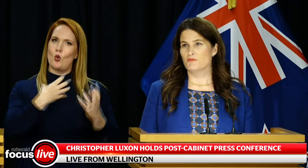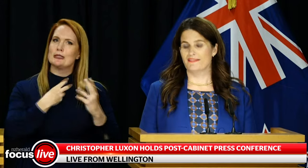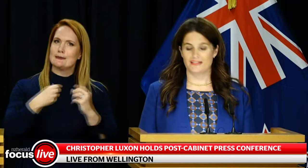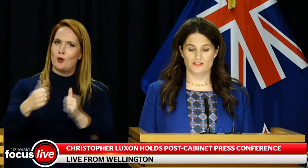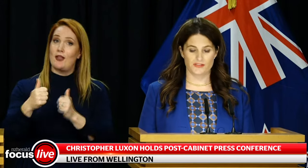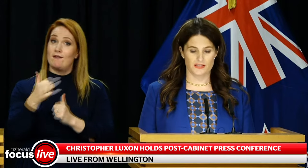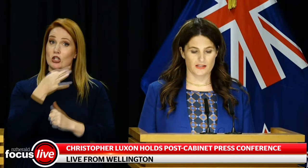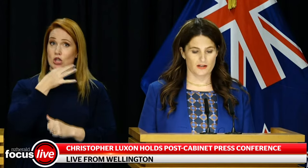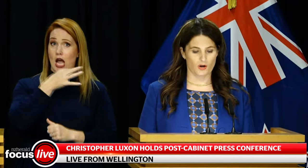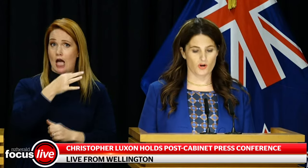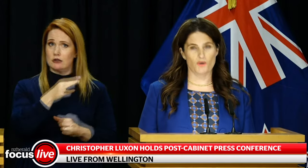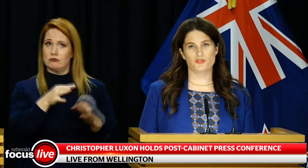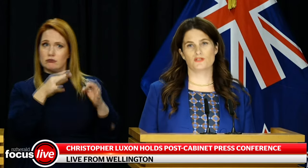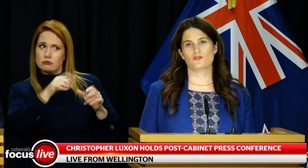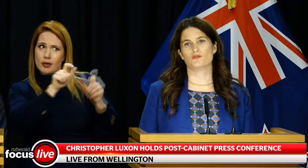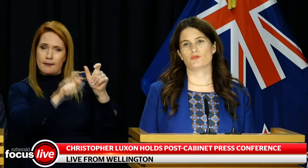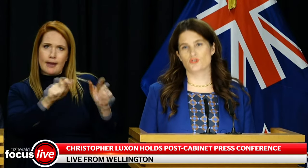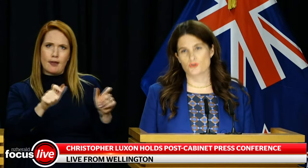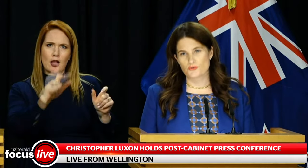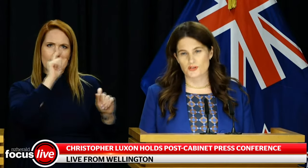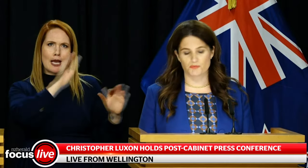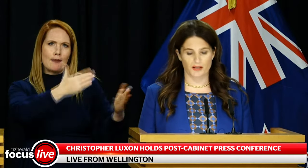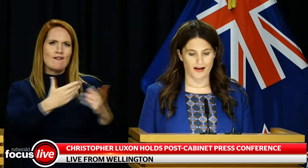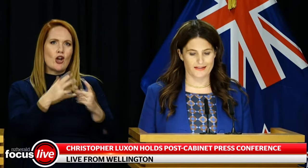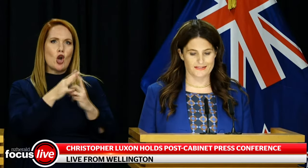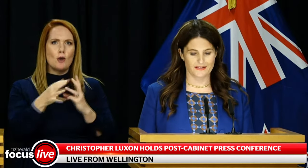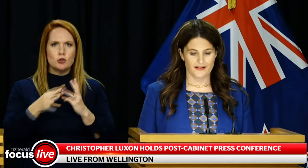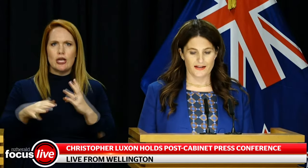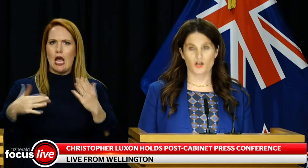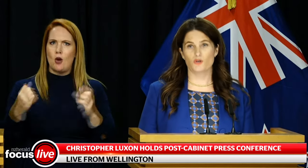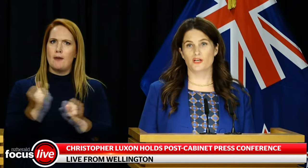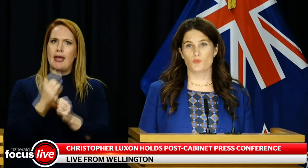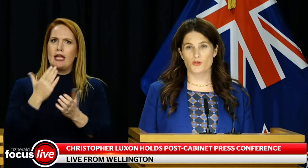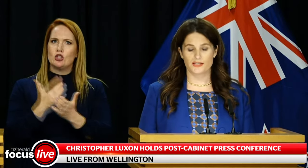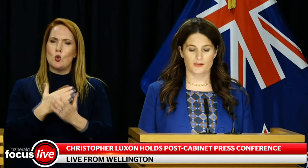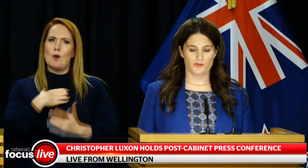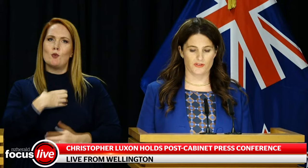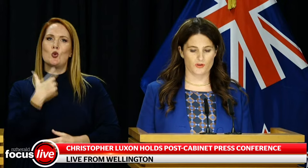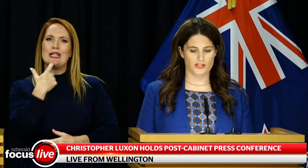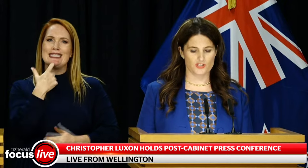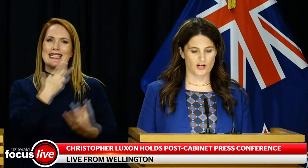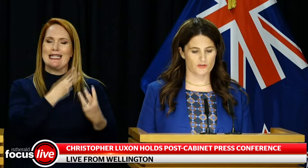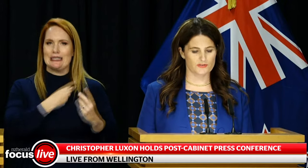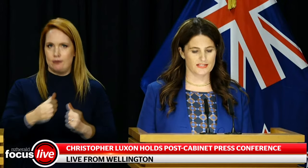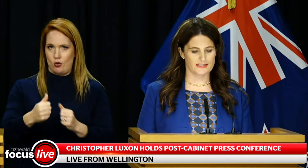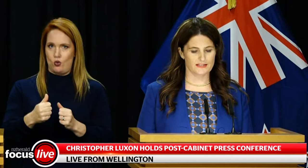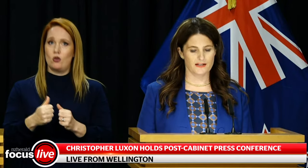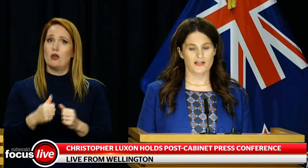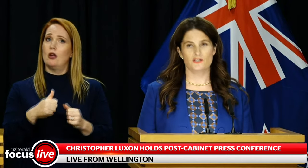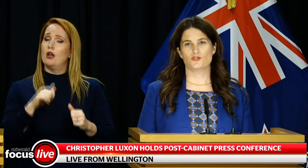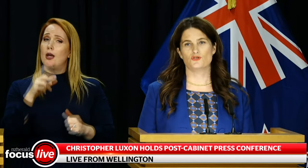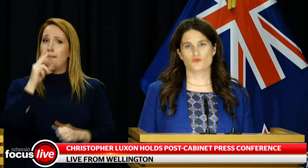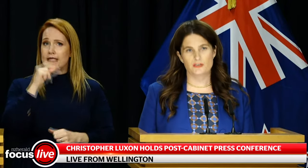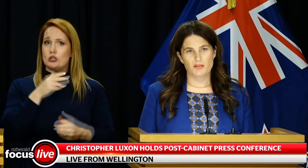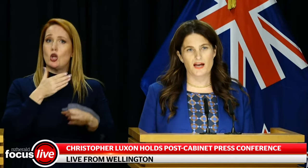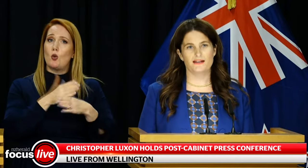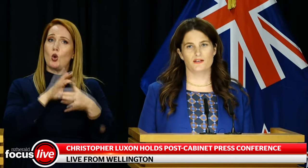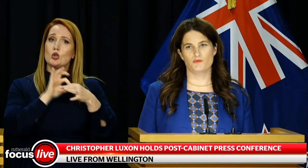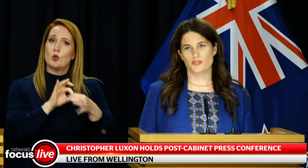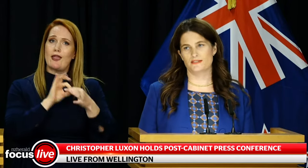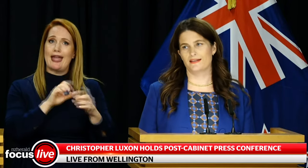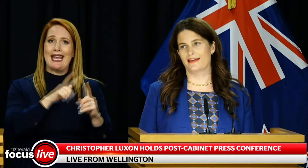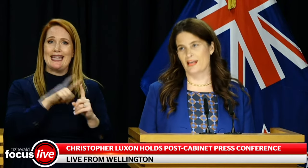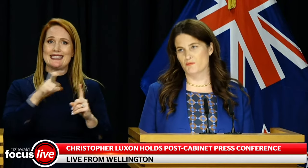advice by the end of the year on options to reduce compliance, including working with the early childhood sector to